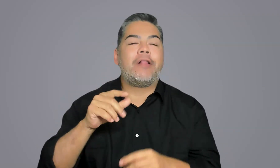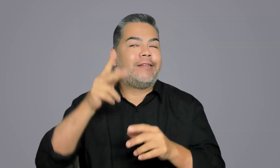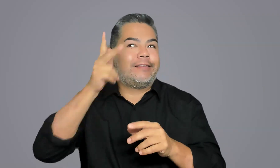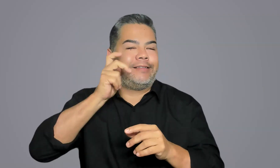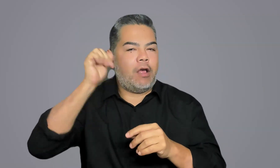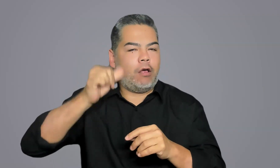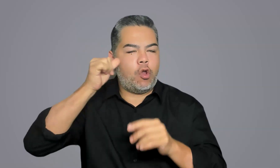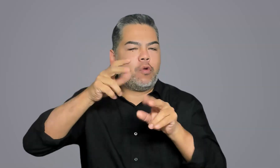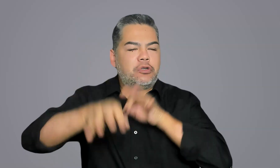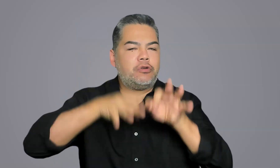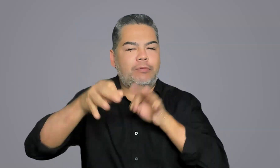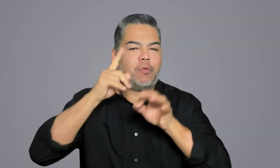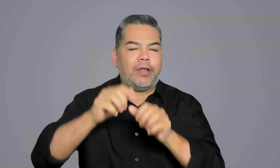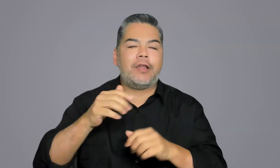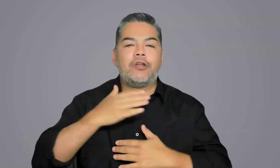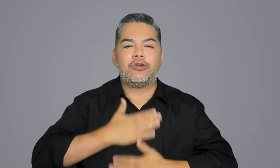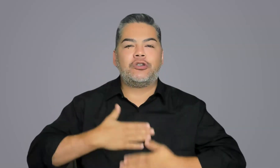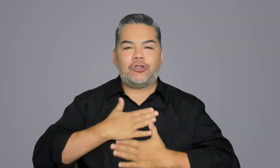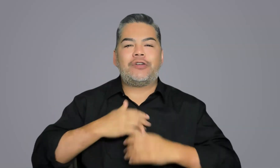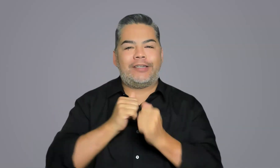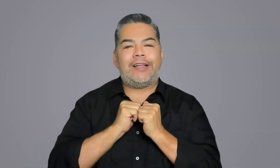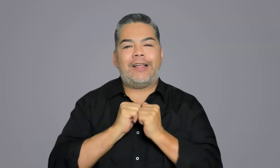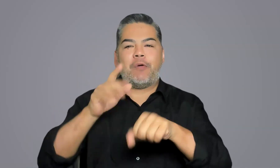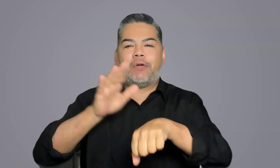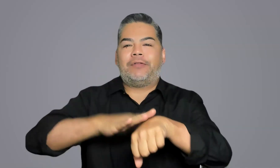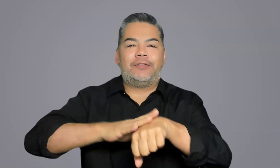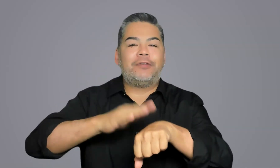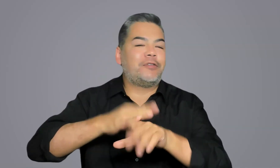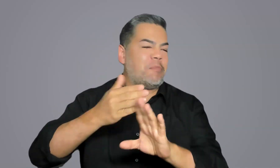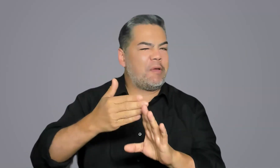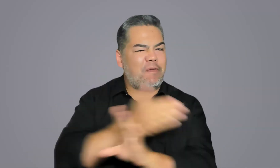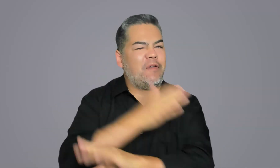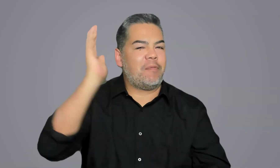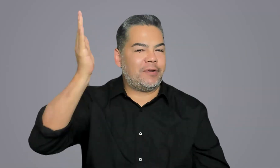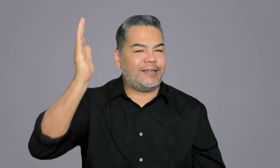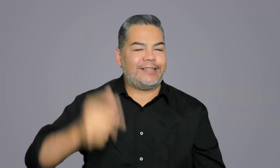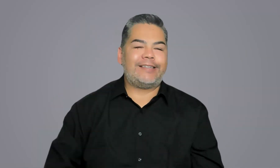together. But I wanted to forewarn you of that as we move through this presentation.